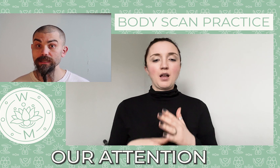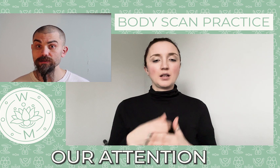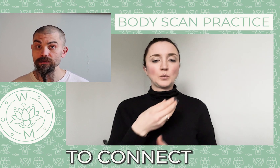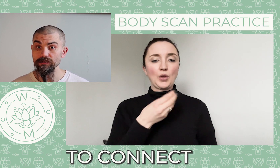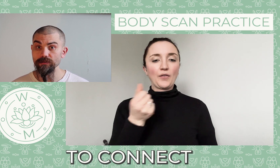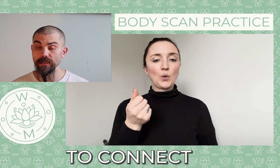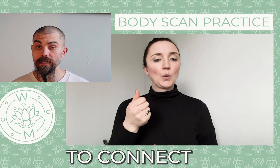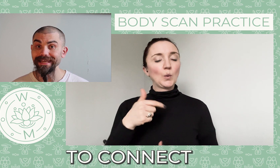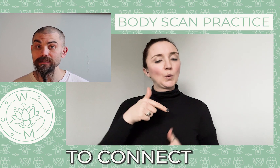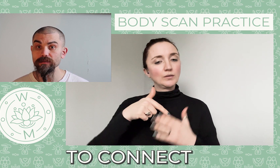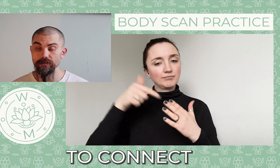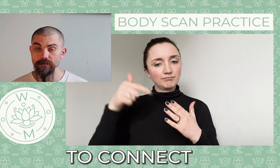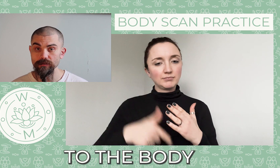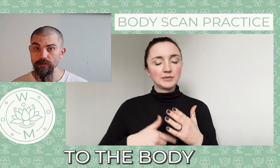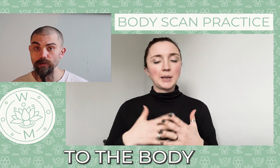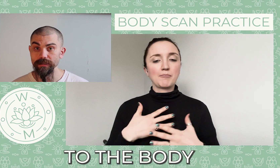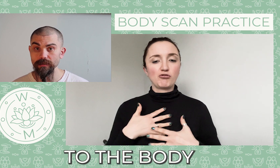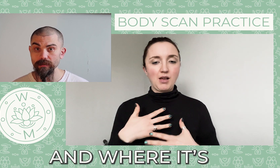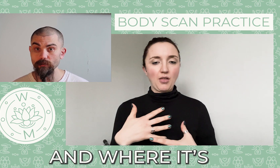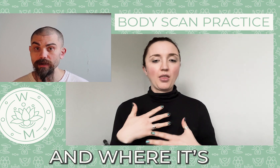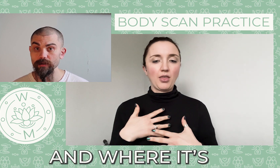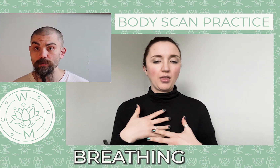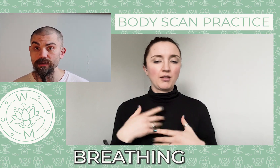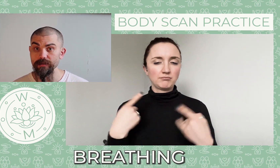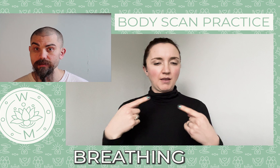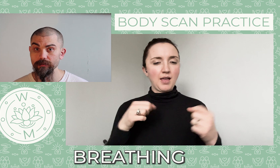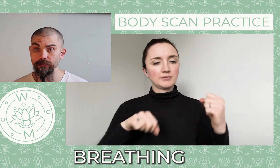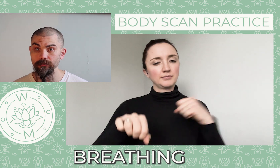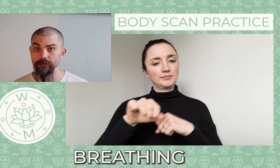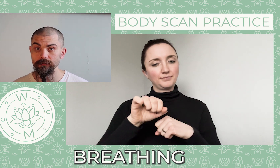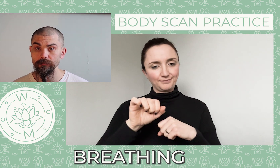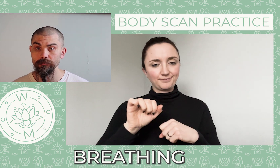attention to connect to the body and where it's breathing.